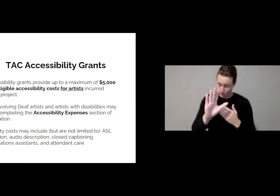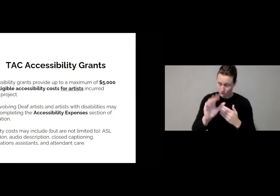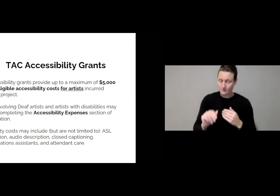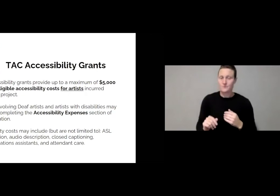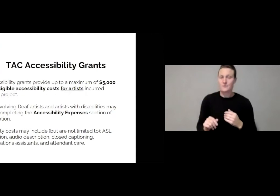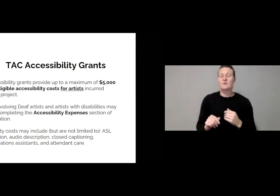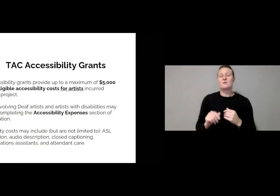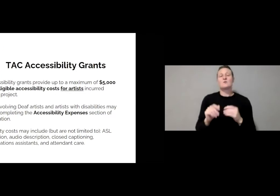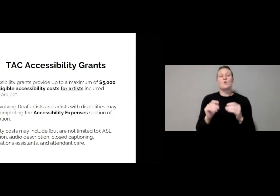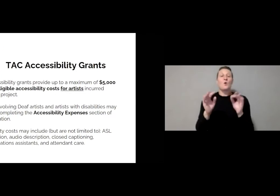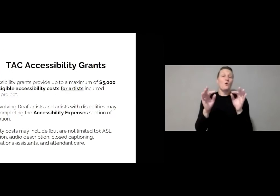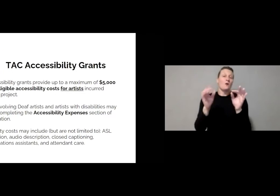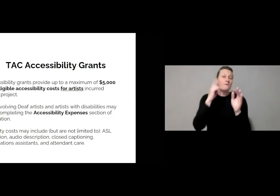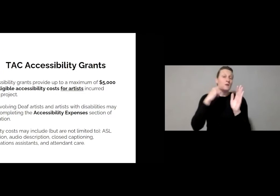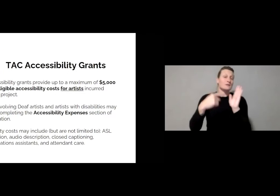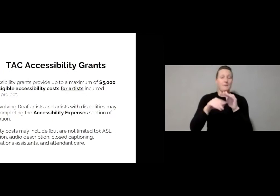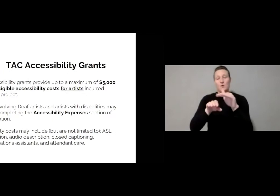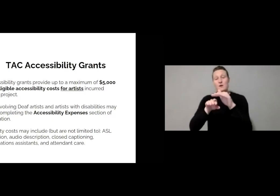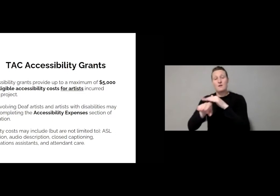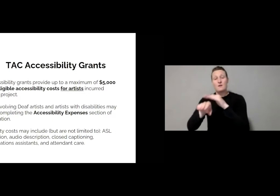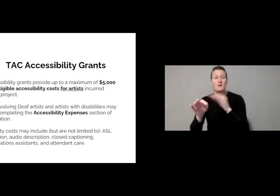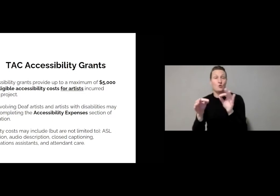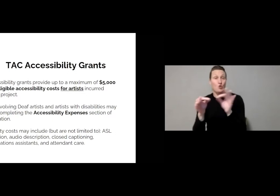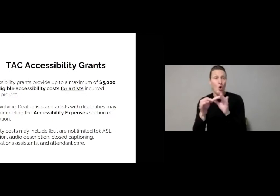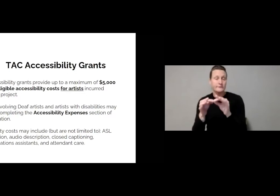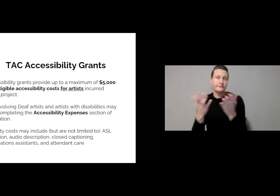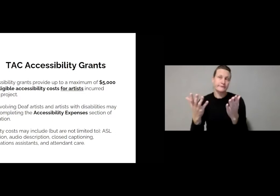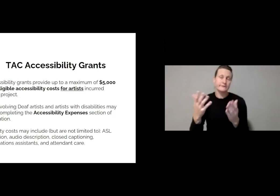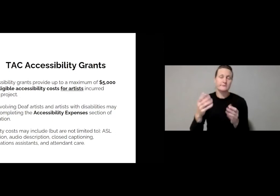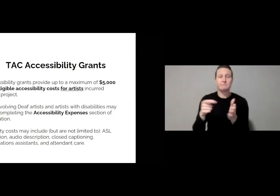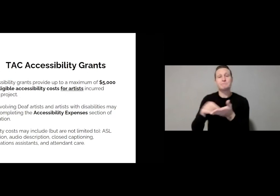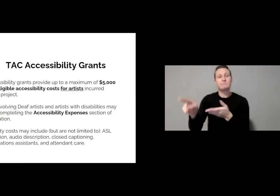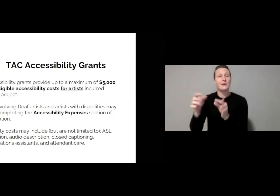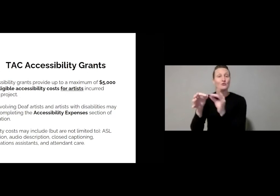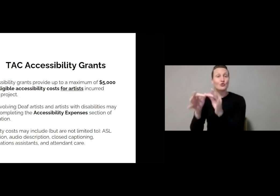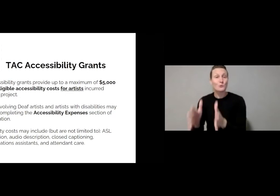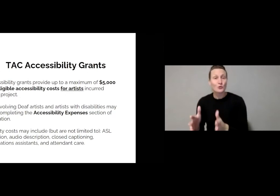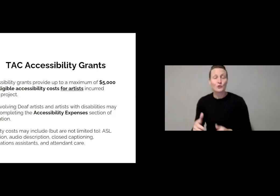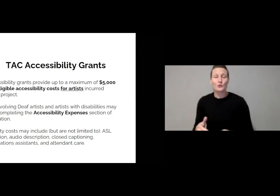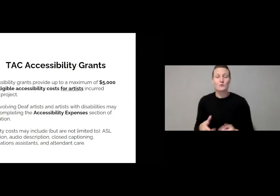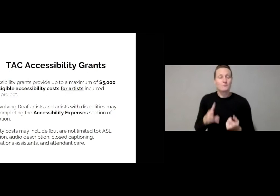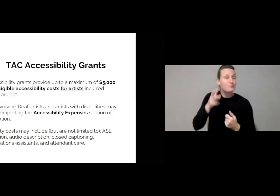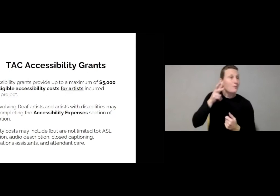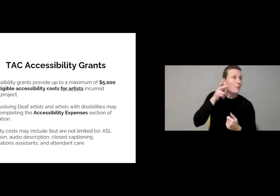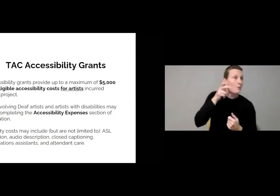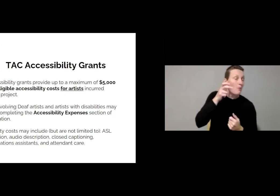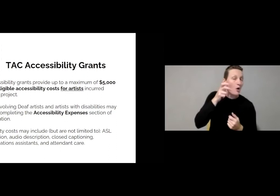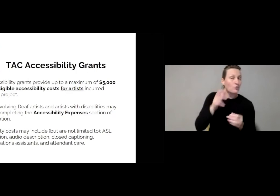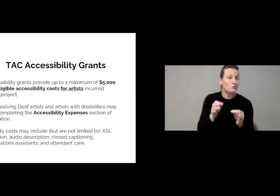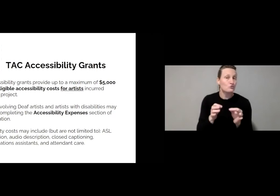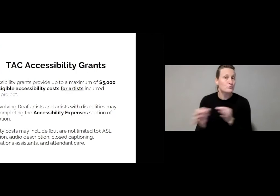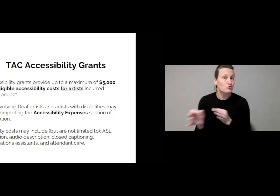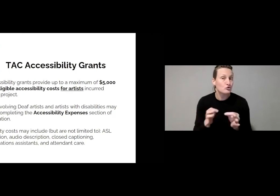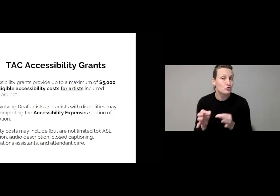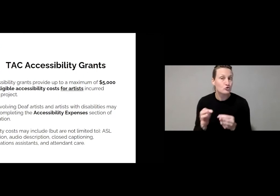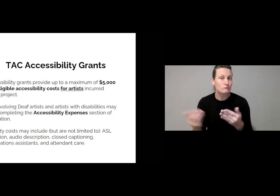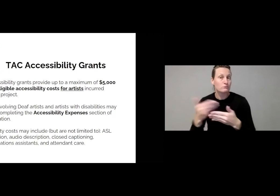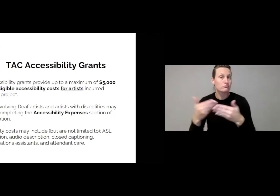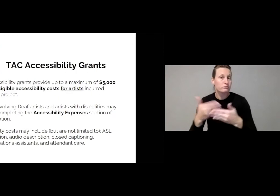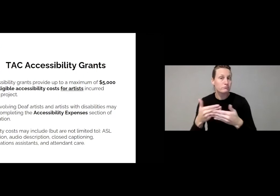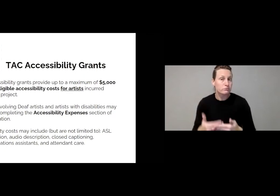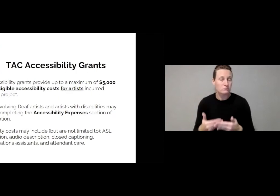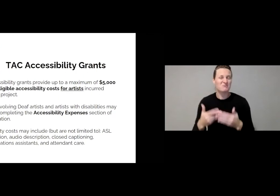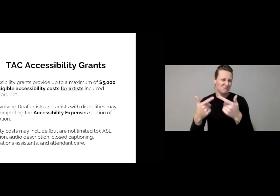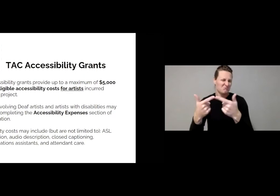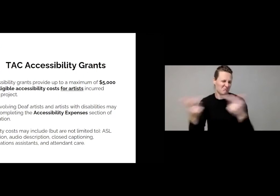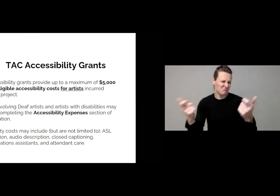could be ASL interpretation, audio description, things like this. It's really up